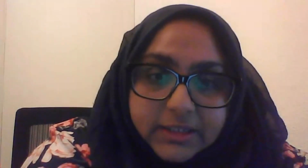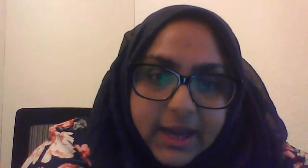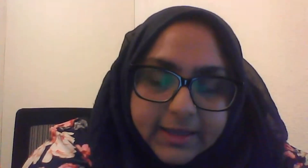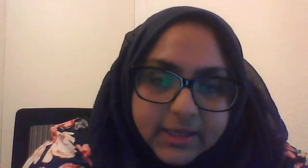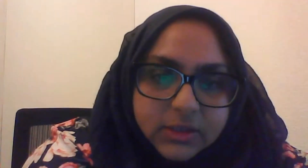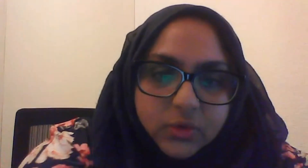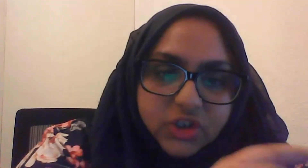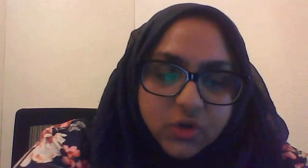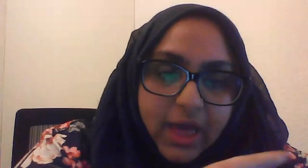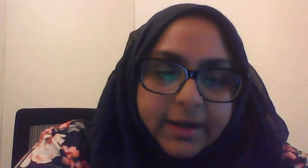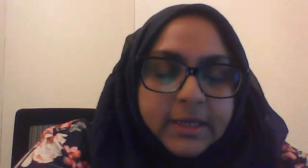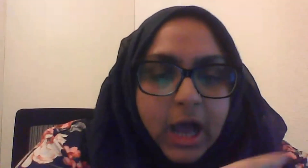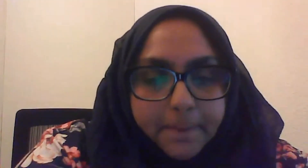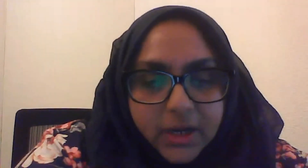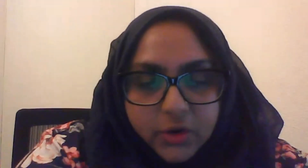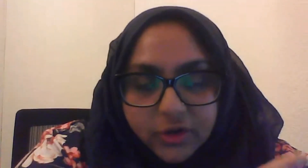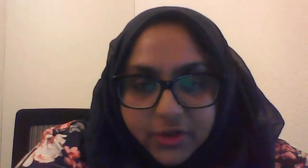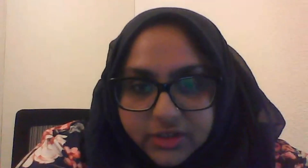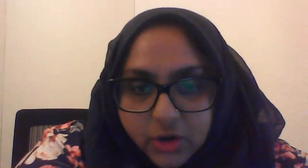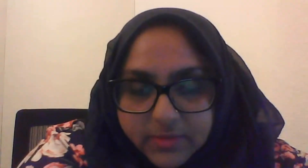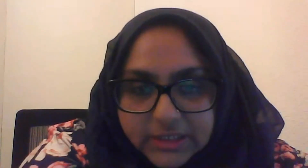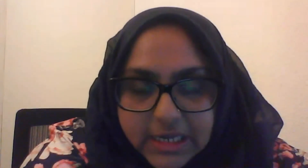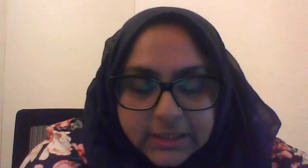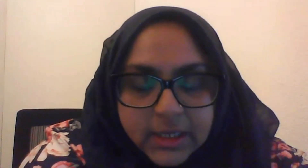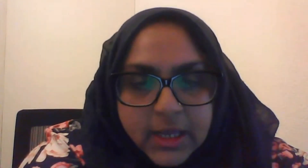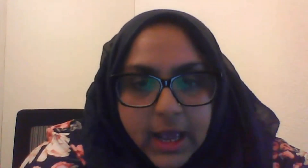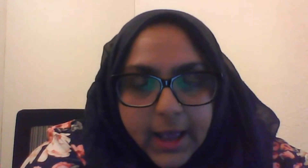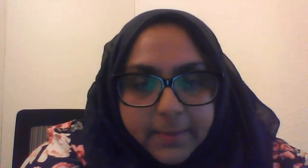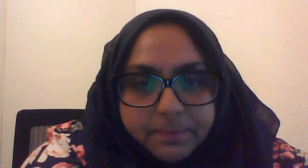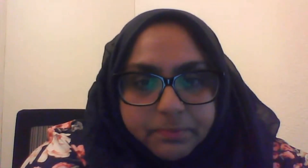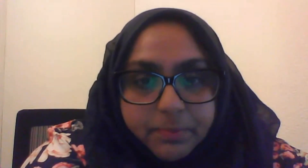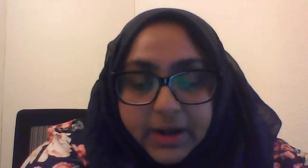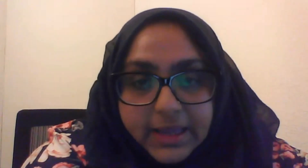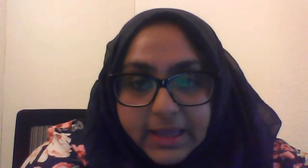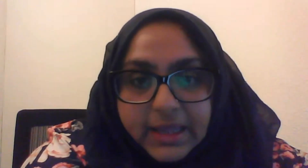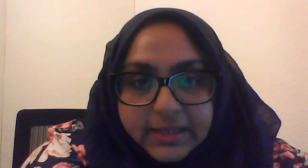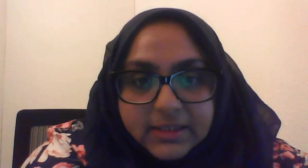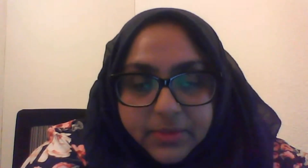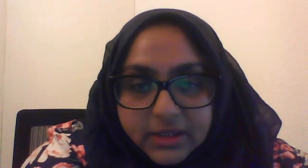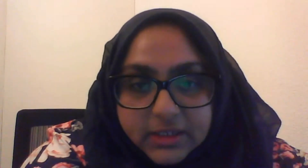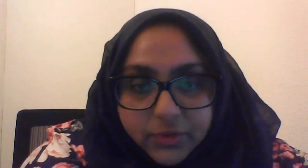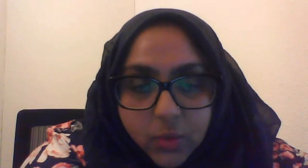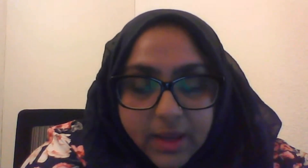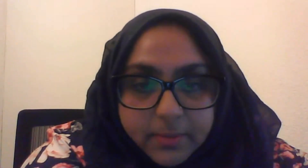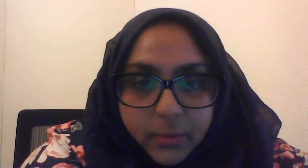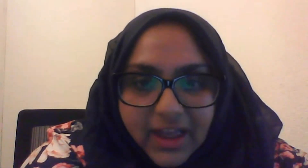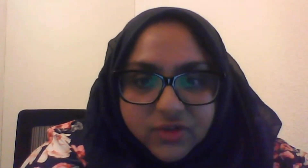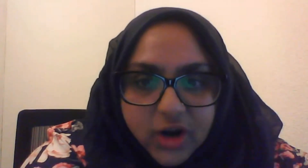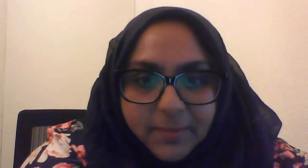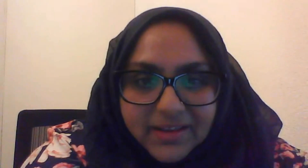internet access in order to do that upload of those anonymous keys. But it is something that is a requirement, but we have tried our best